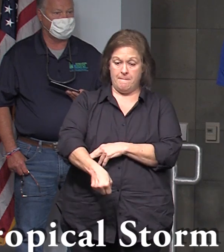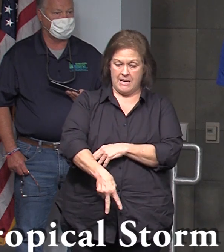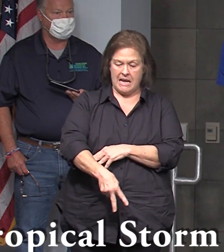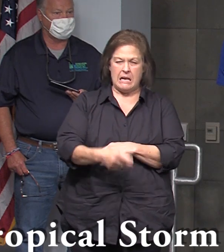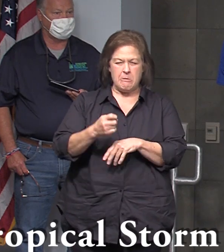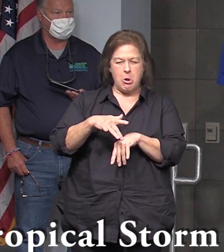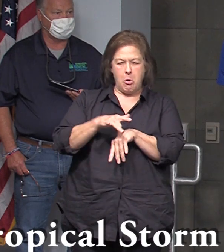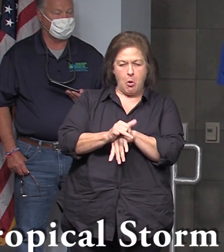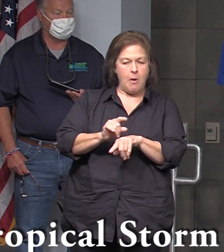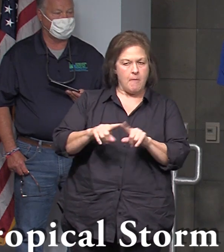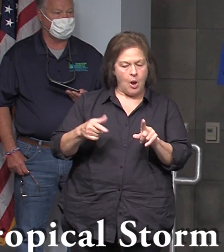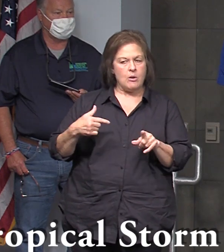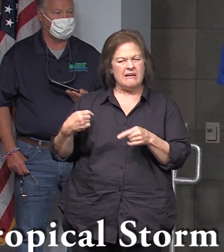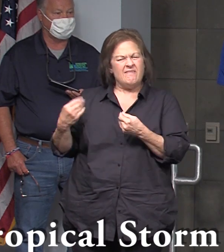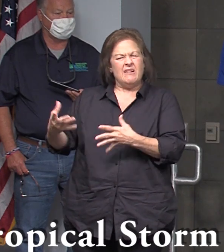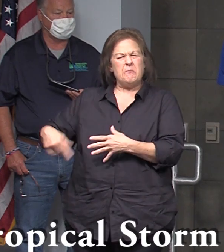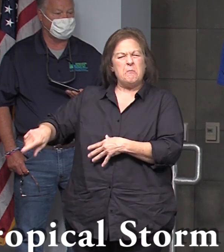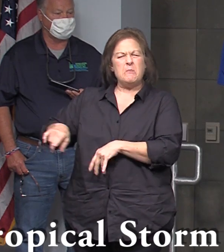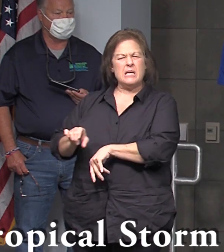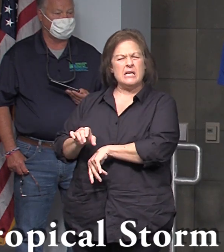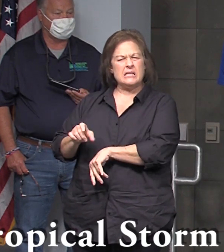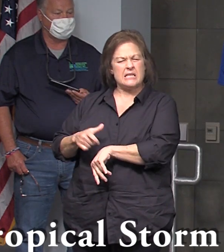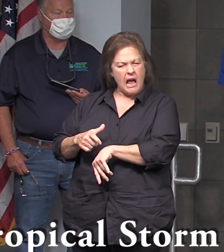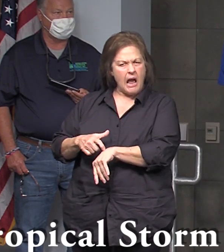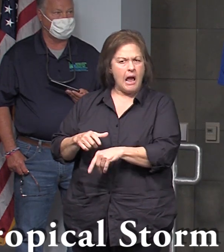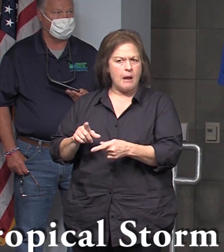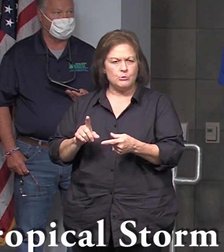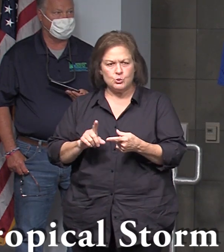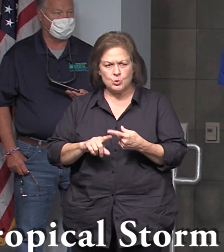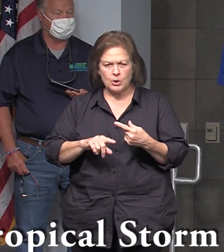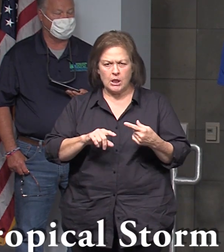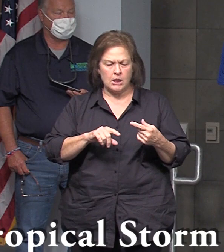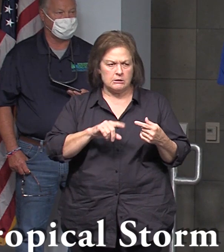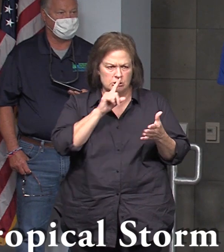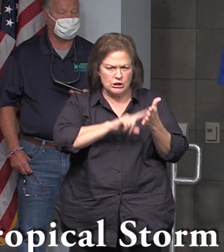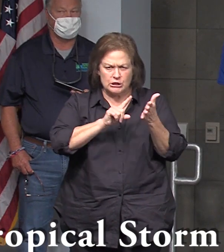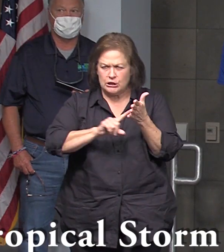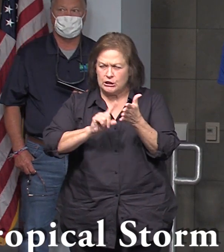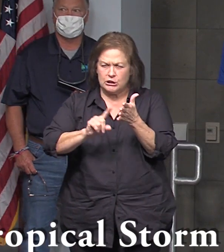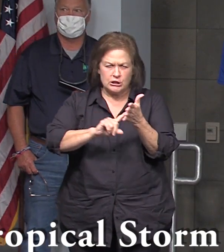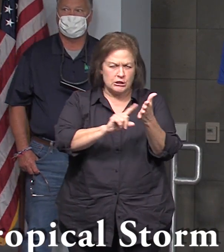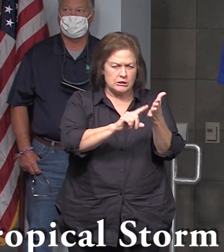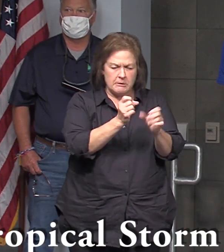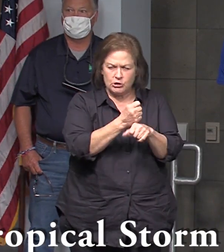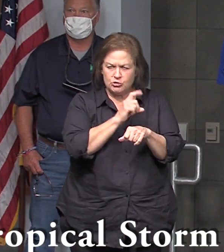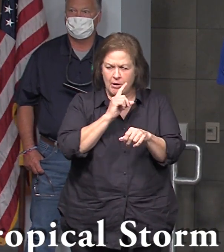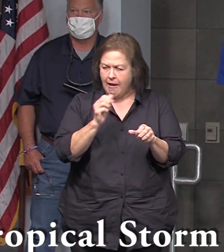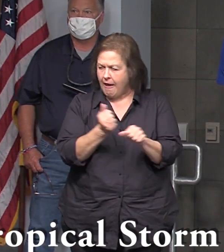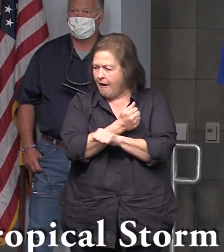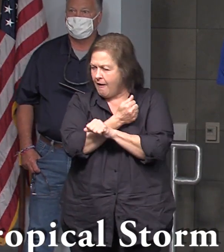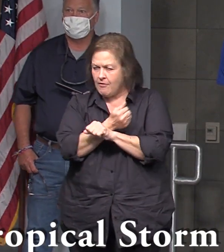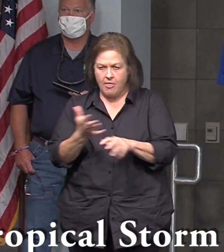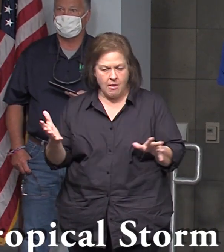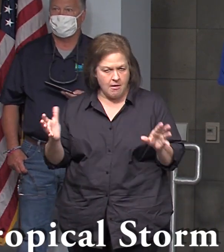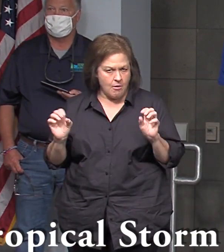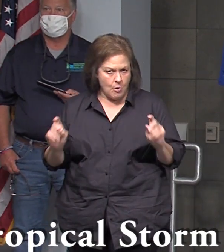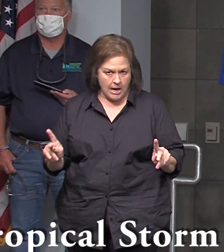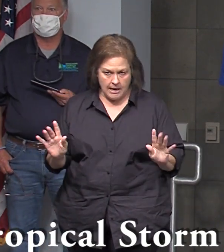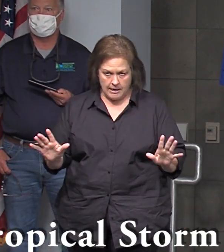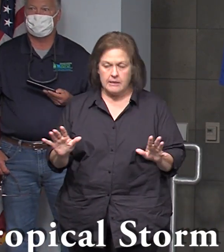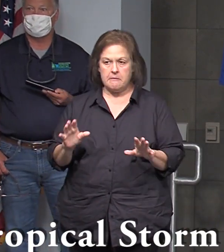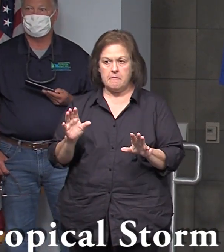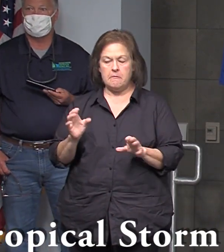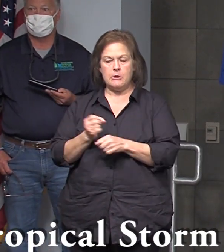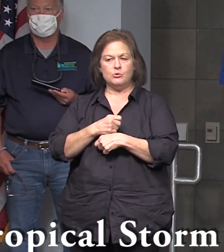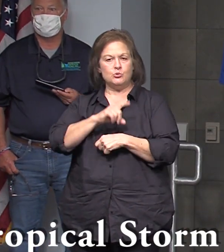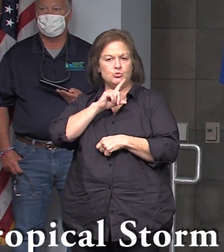bit early, but we're going to give them time to double and triple check all of the systems and make sure that we're ready to go. And if we find anything, we'll have time in the